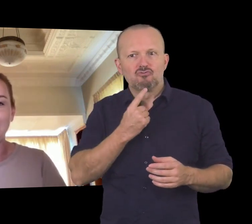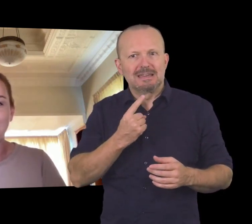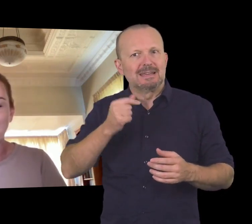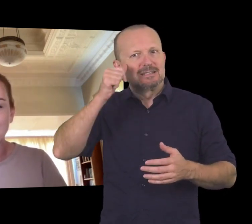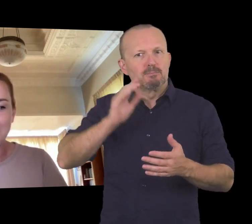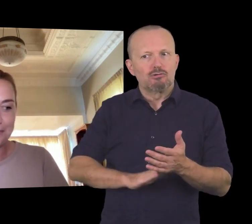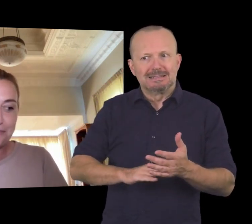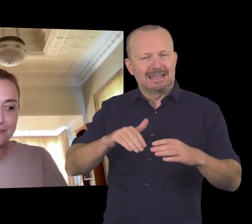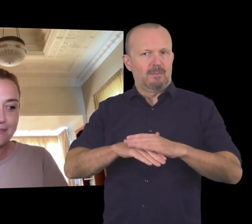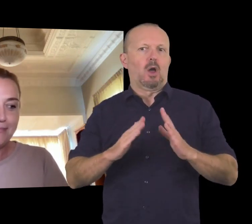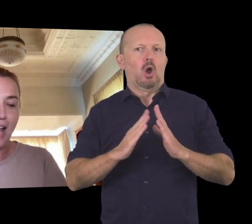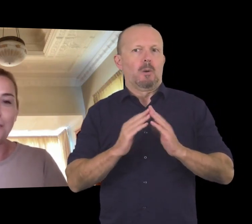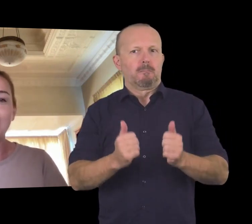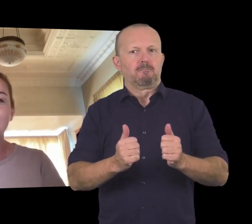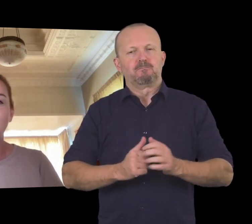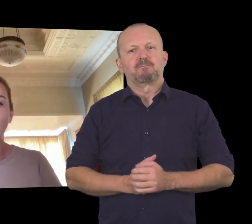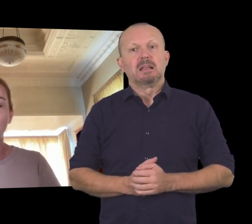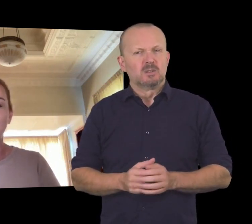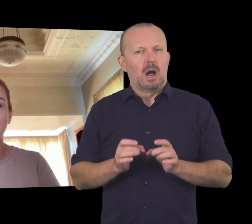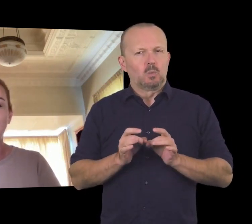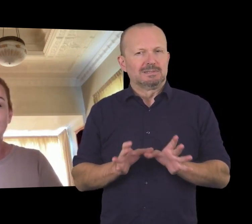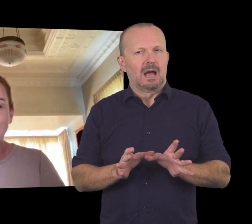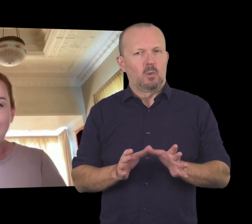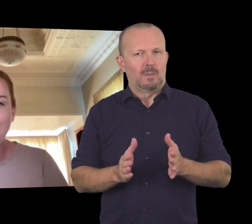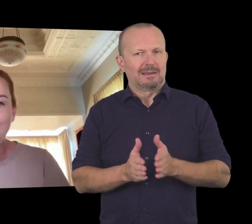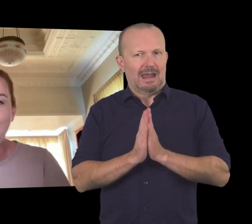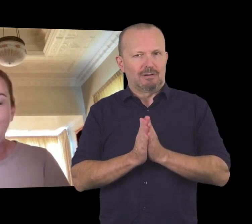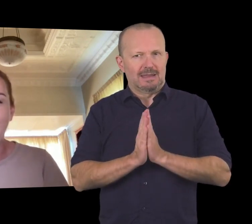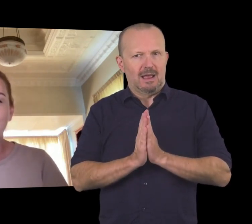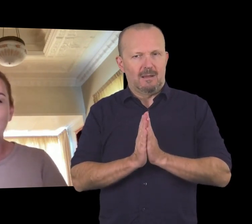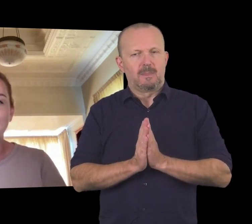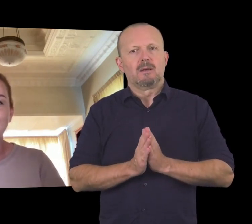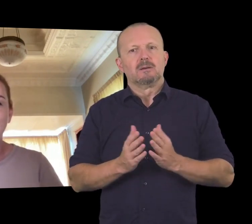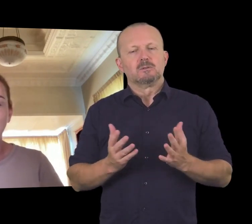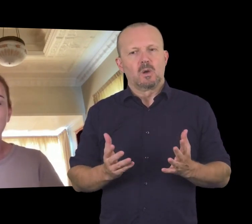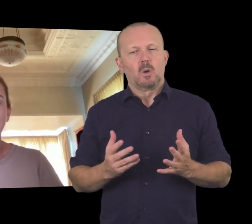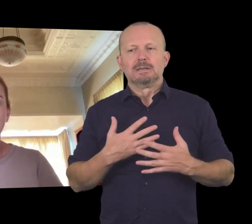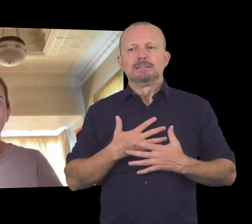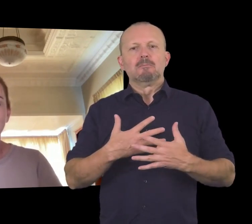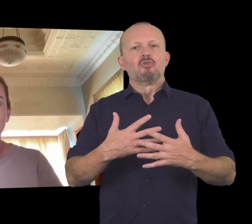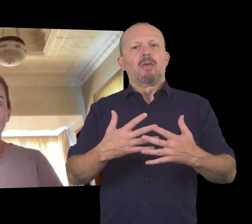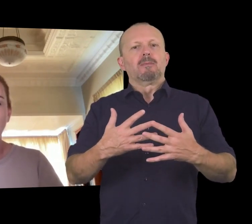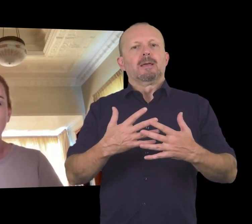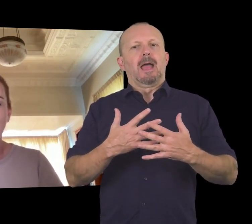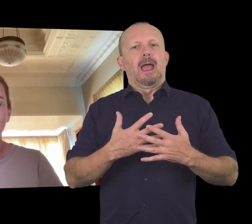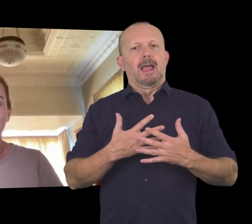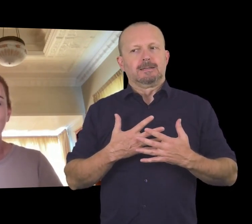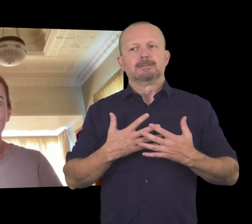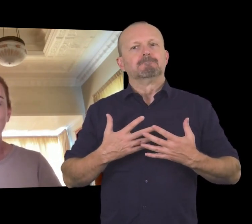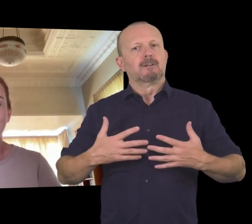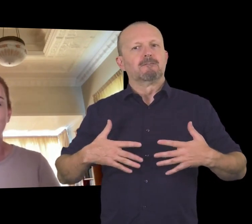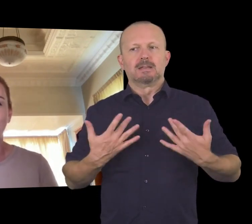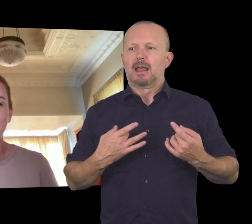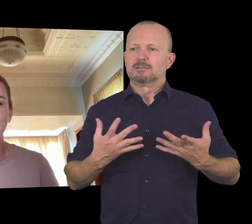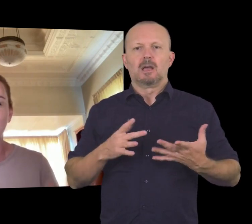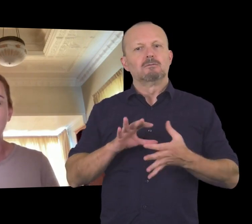home experience. I'm going to start with a karakia. So let's just take a really nice deep breath and